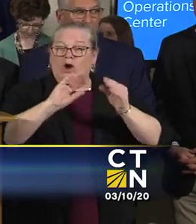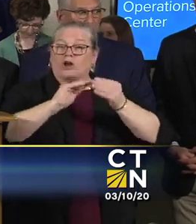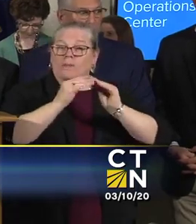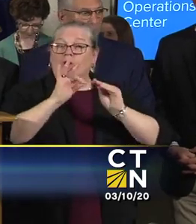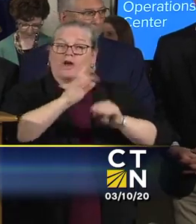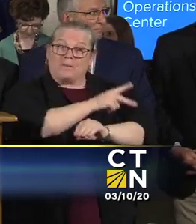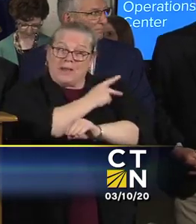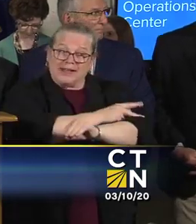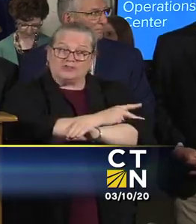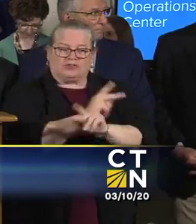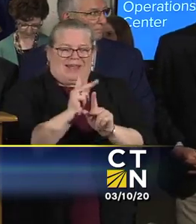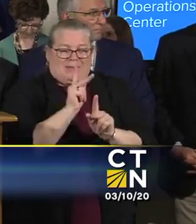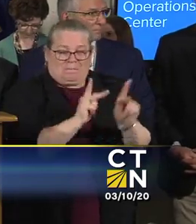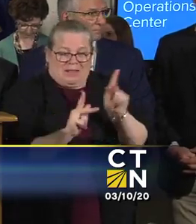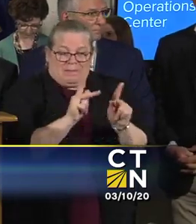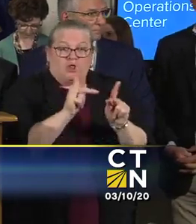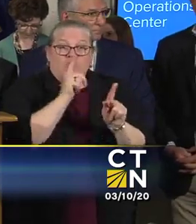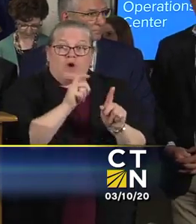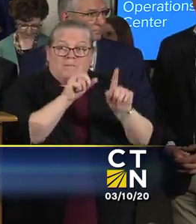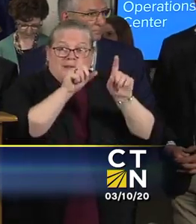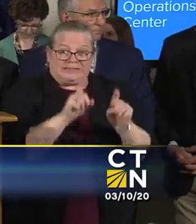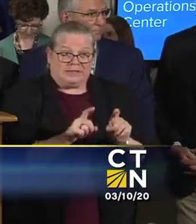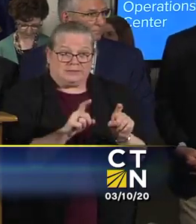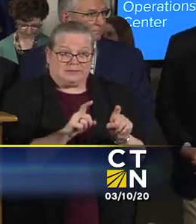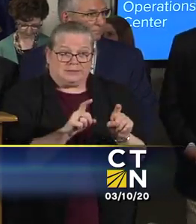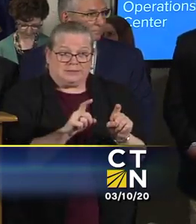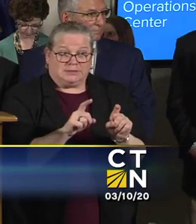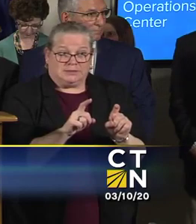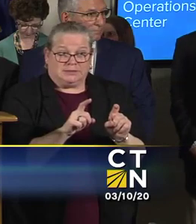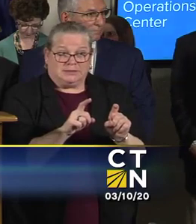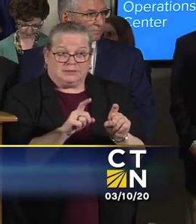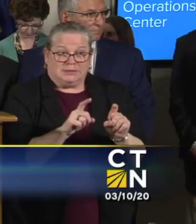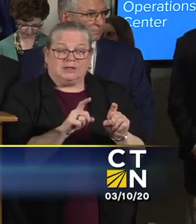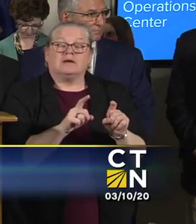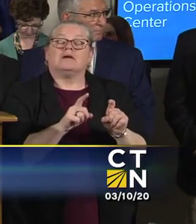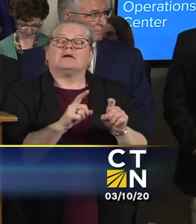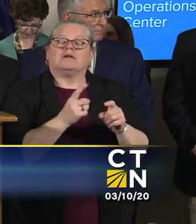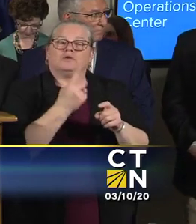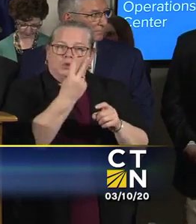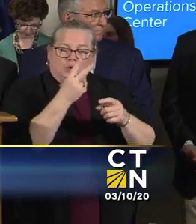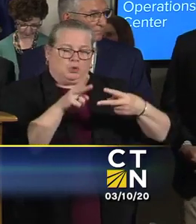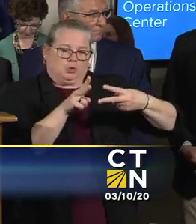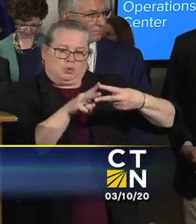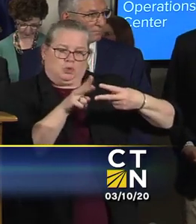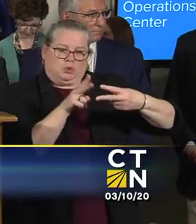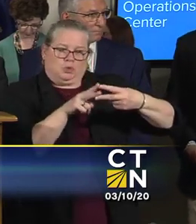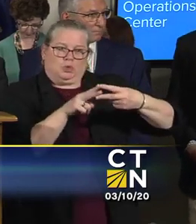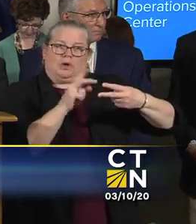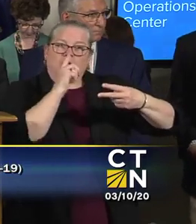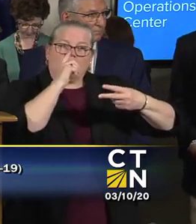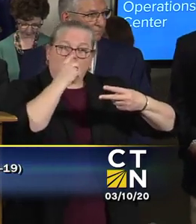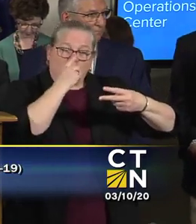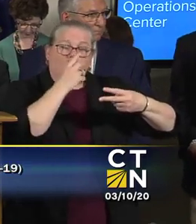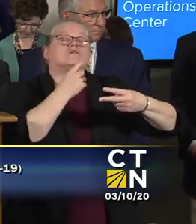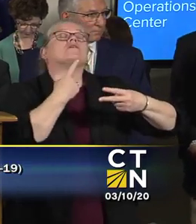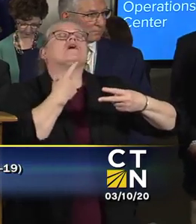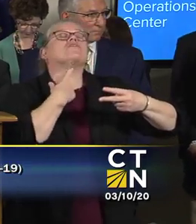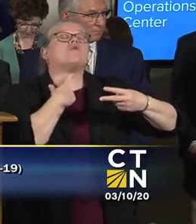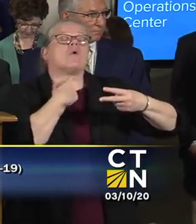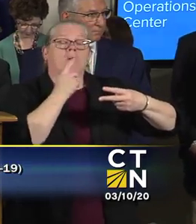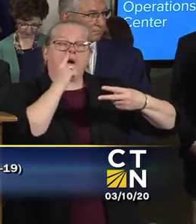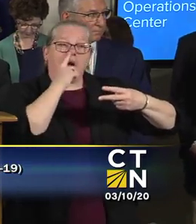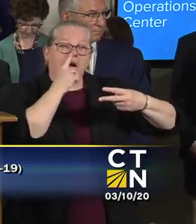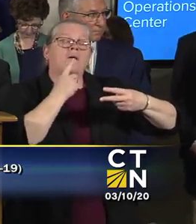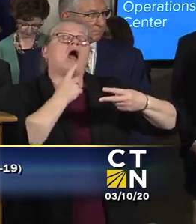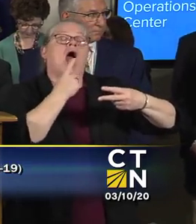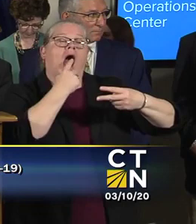been tested, that's times 2, generally speaking, the nose and throat swab, in terms of the test. So you're looking at how many people being tested